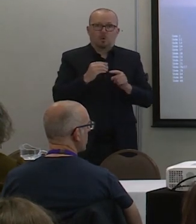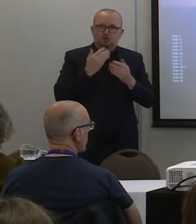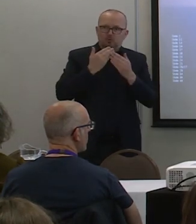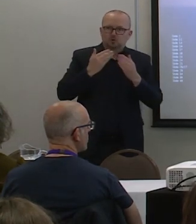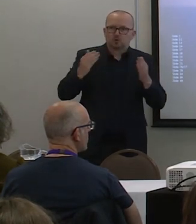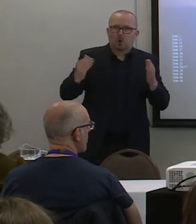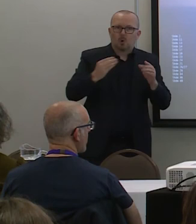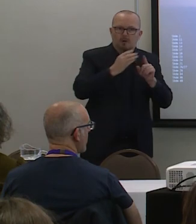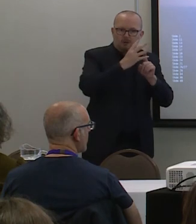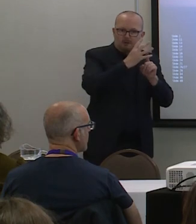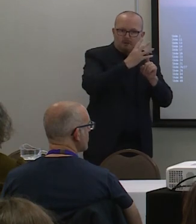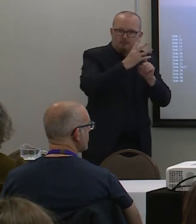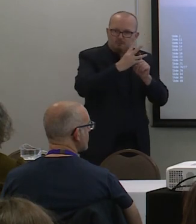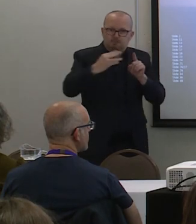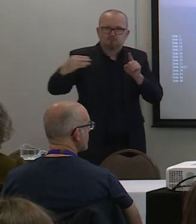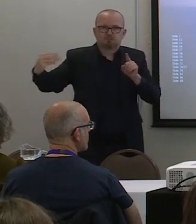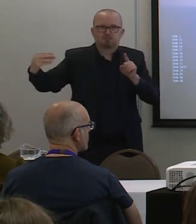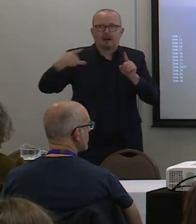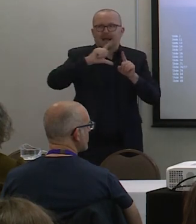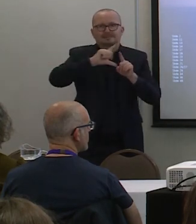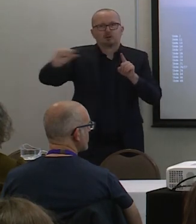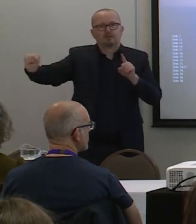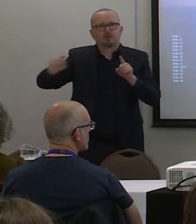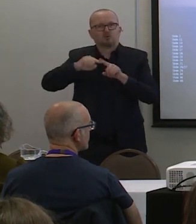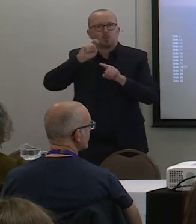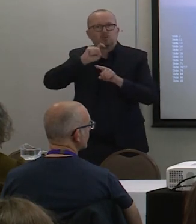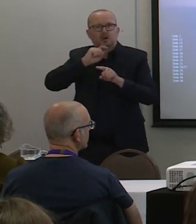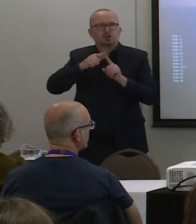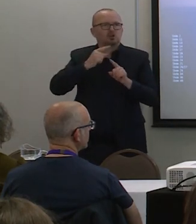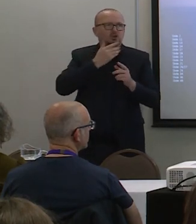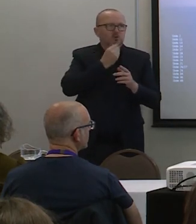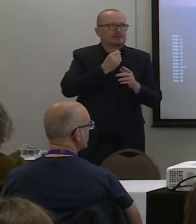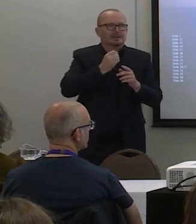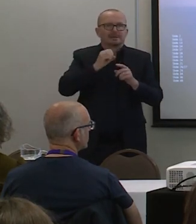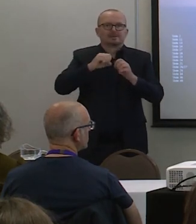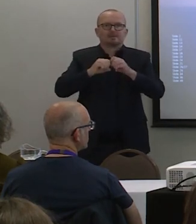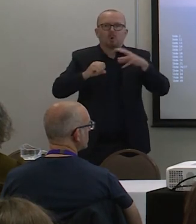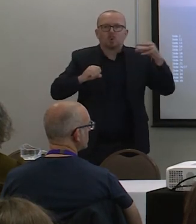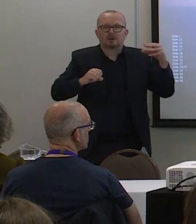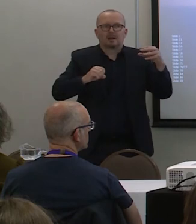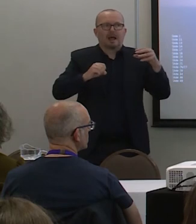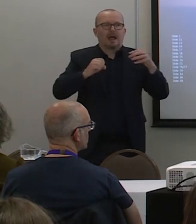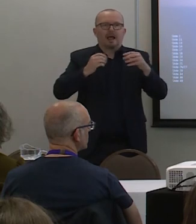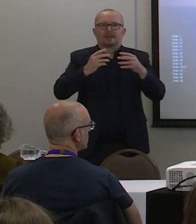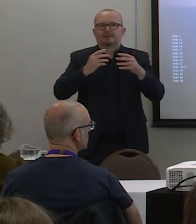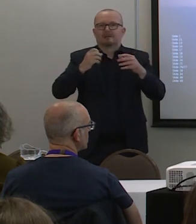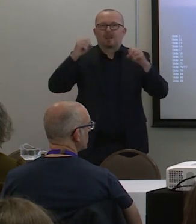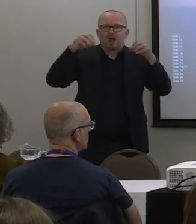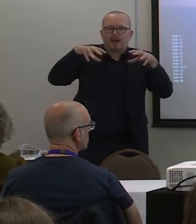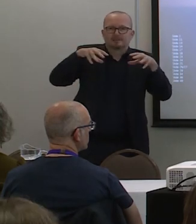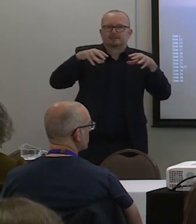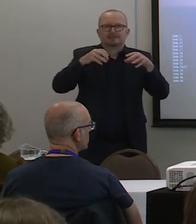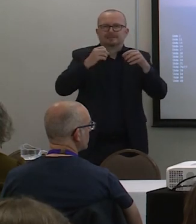using smoke and light. I don't know whether that was video or not, I'd probably have had a go. But I'm actually quite, I haven't got time to do it yet,